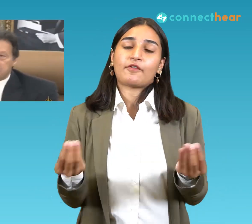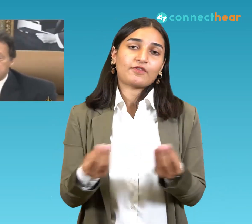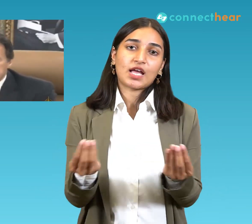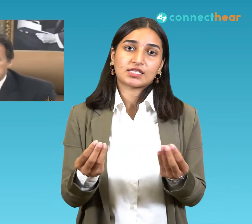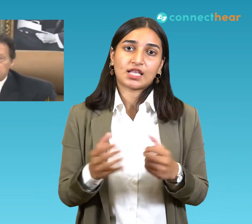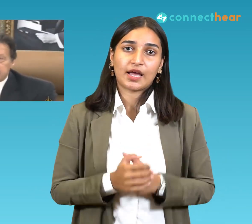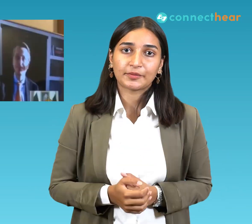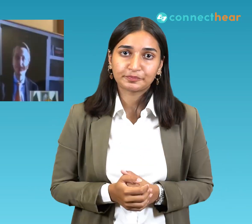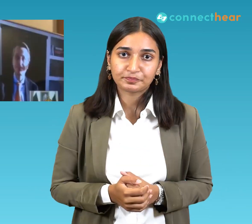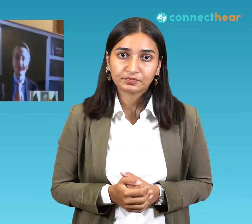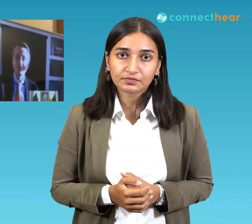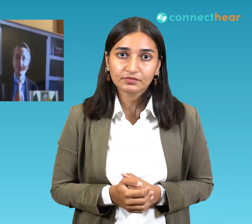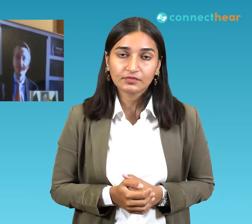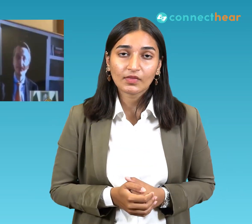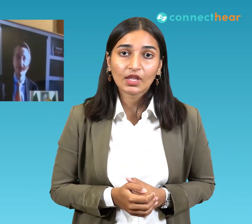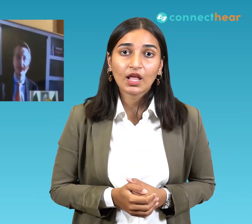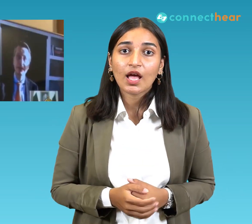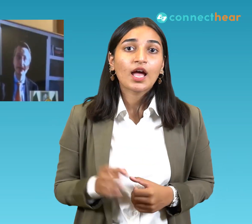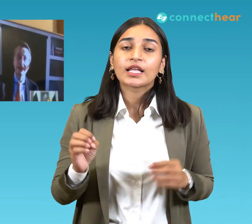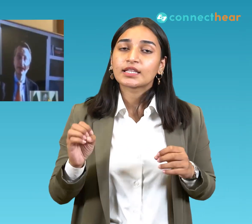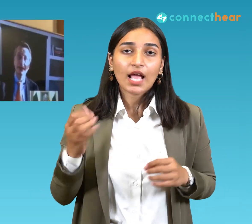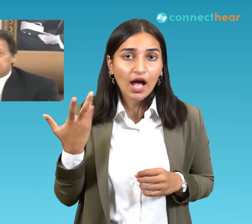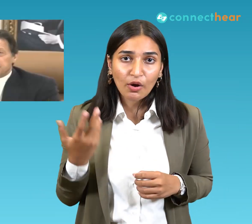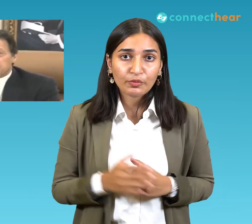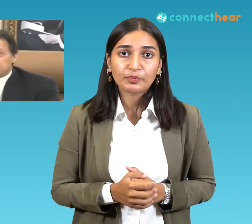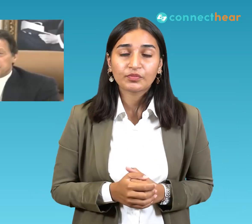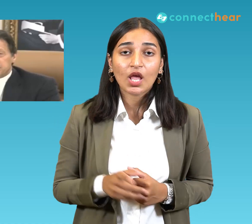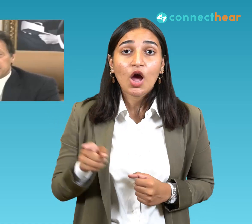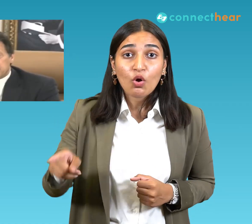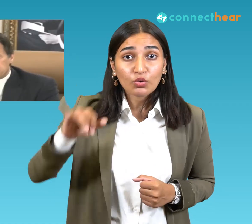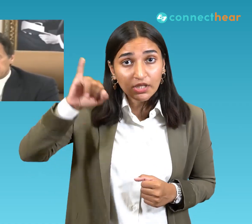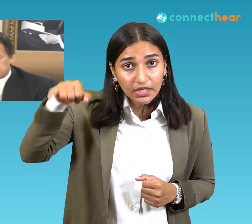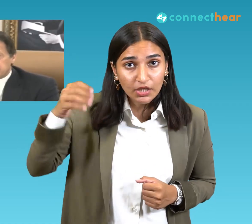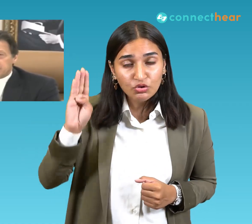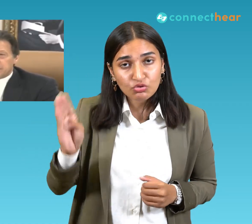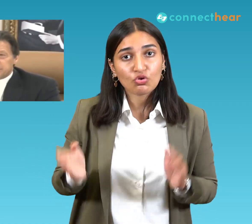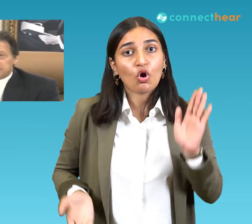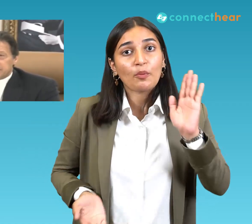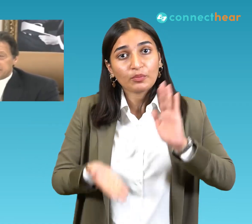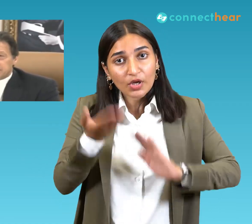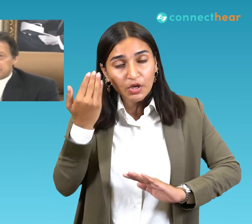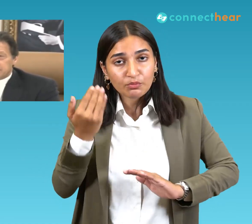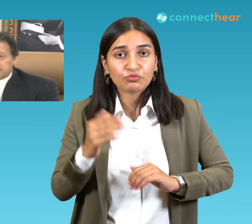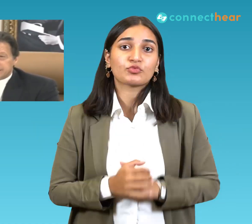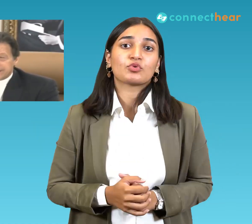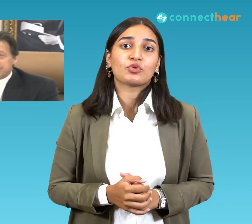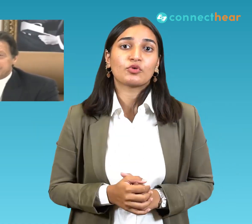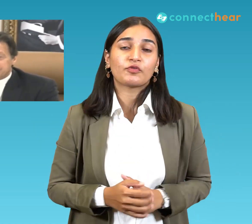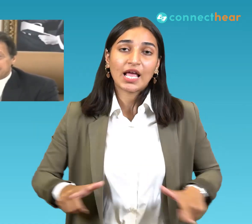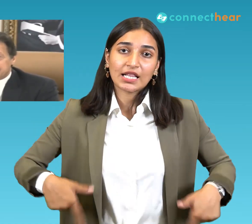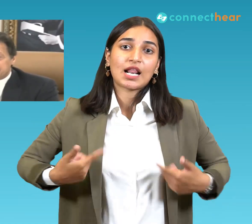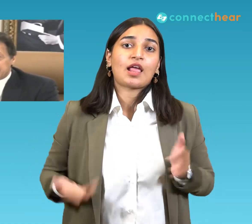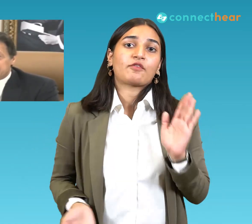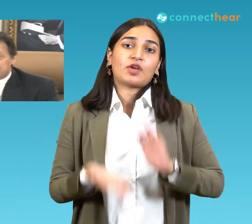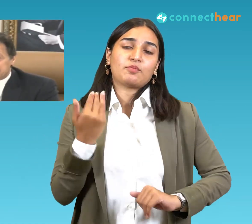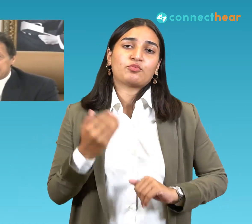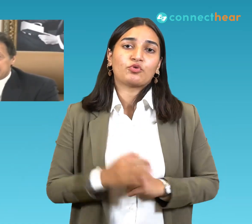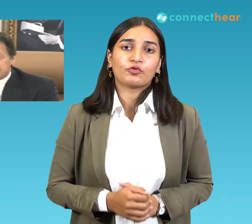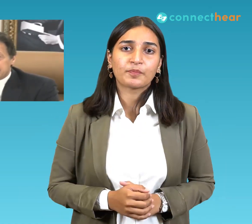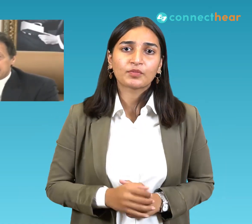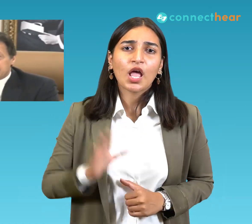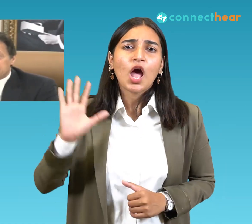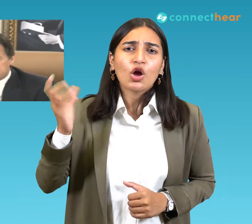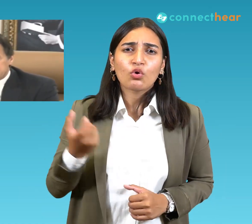most from trading and connectivity. If someone asked me what was President Trump's greatest